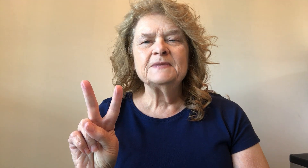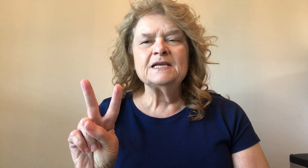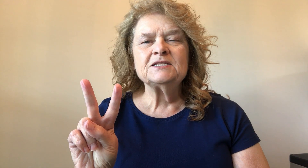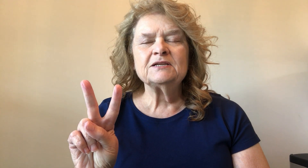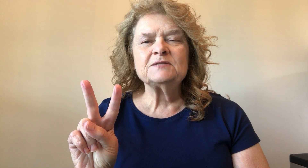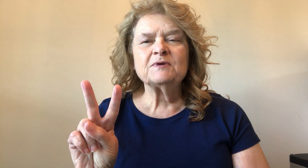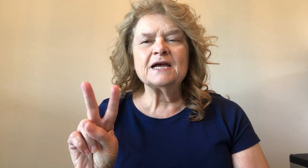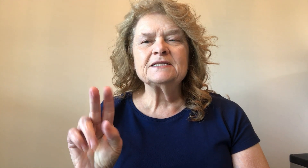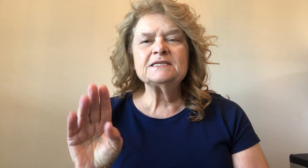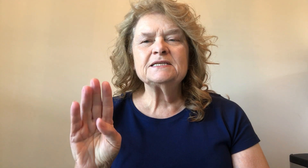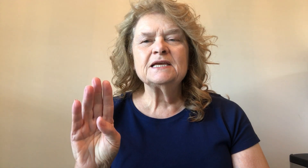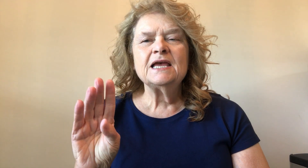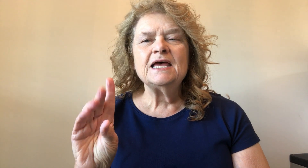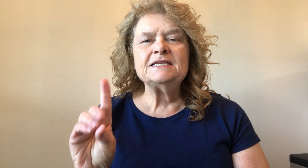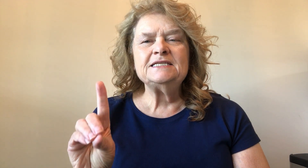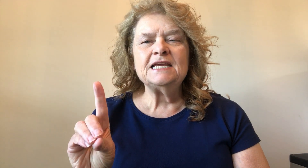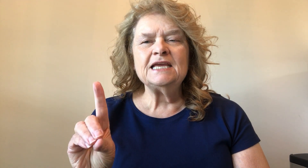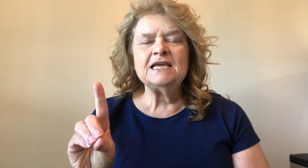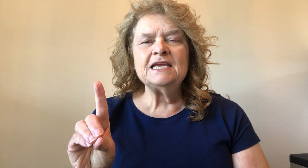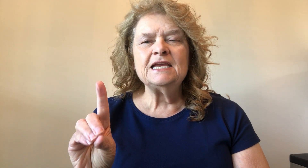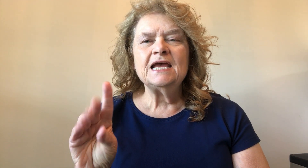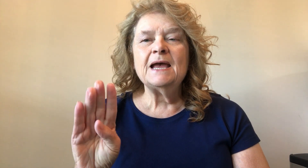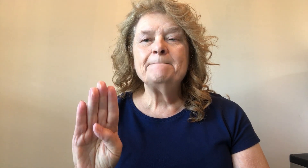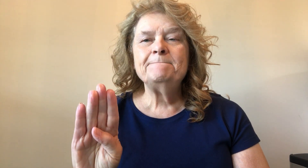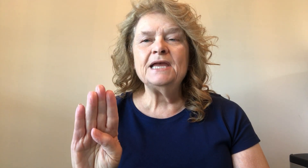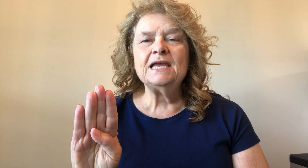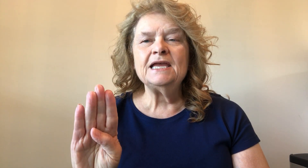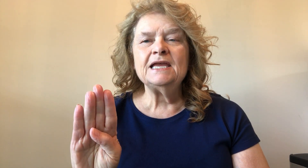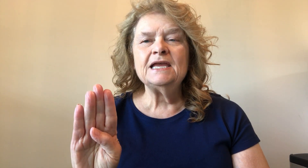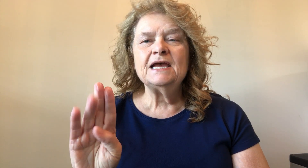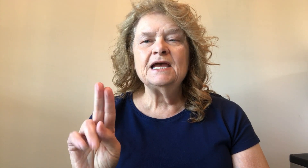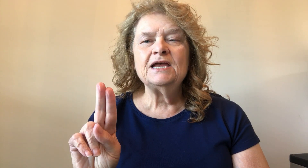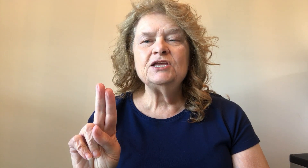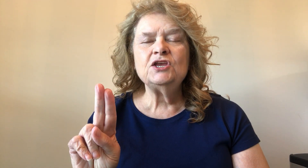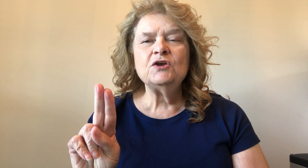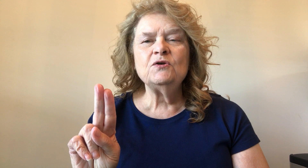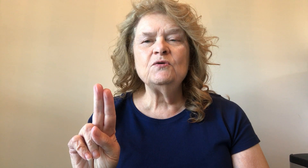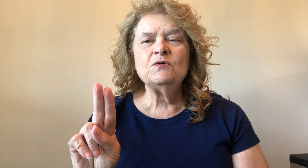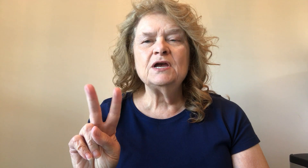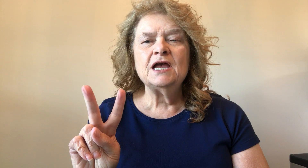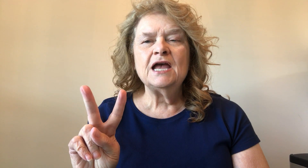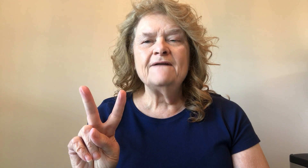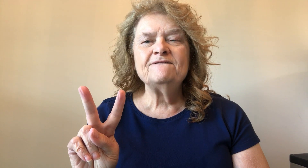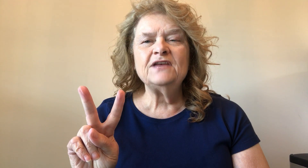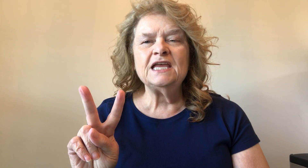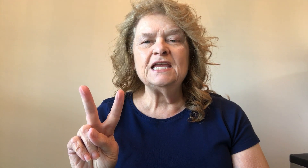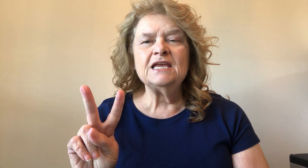So let's practice. D, B, U, V,